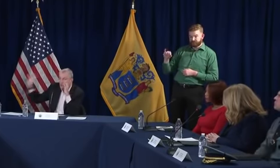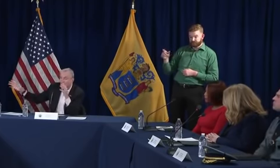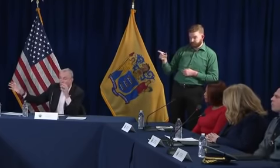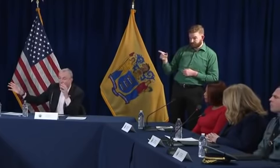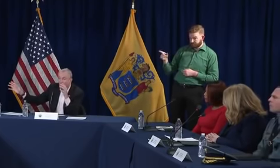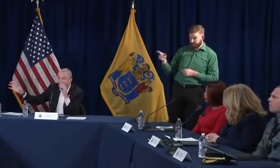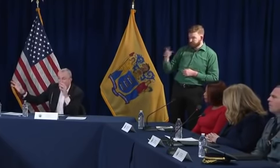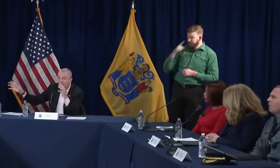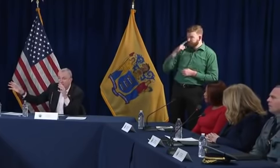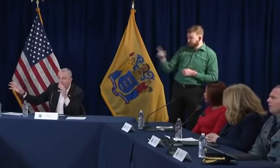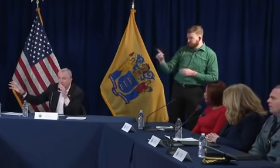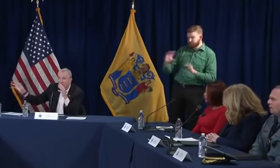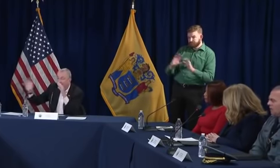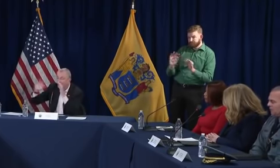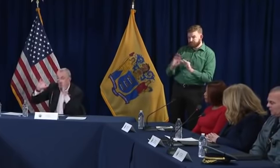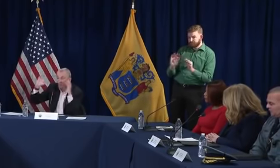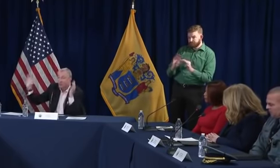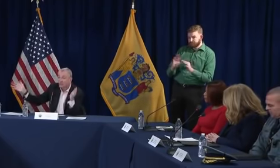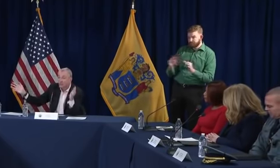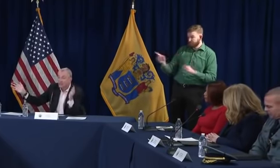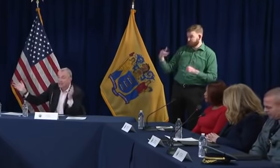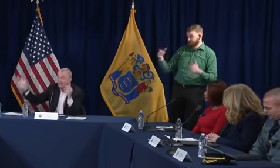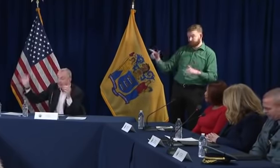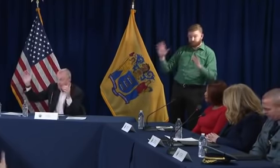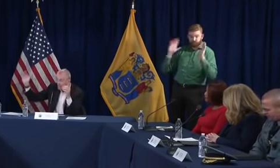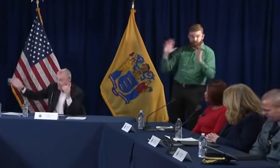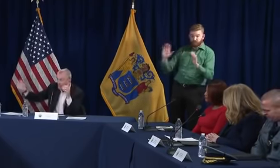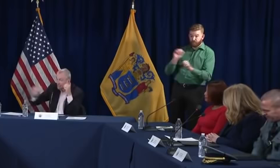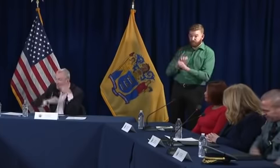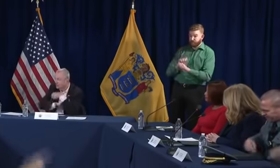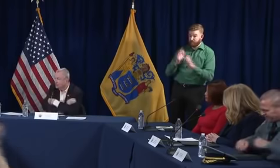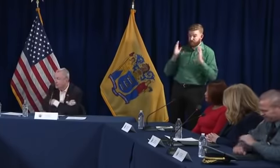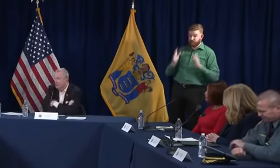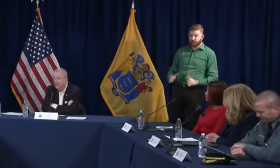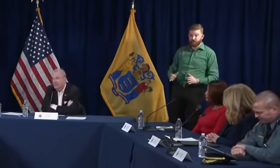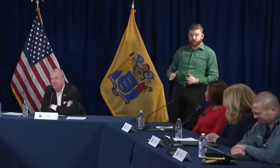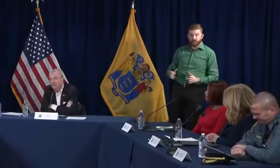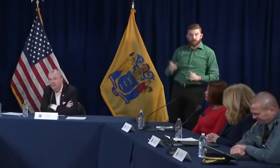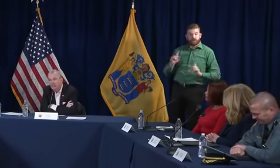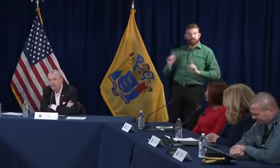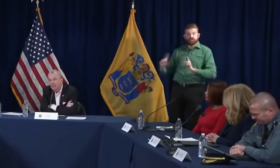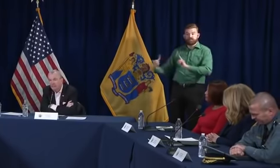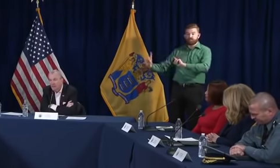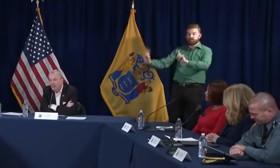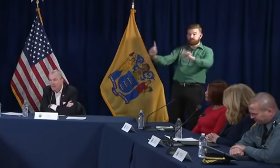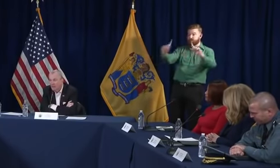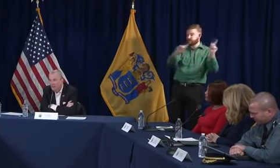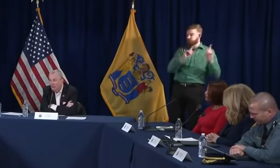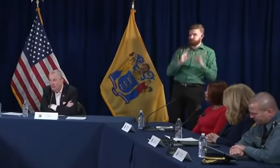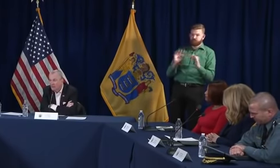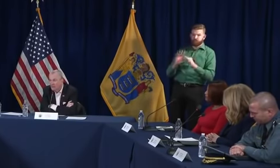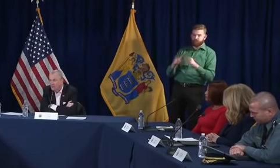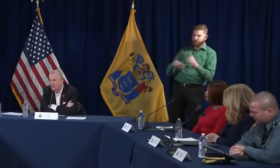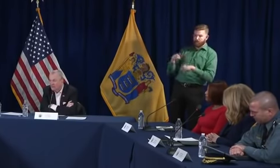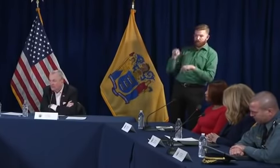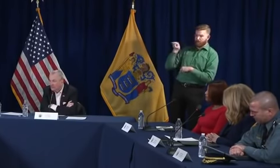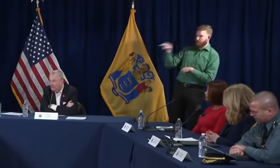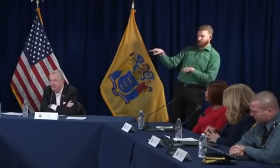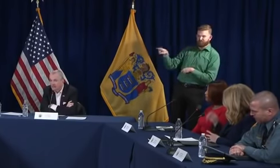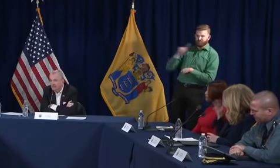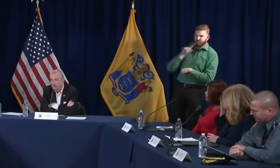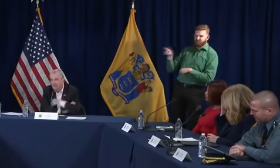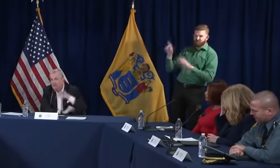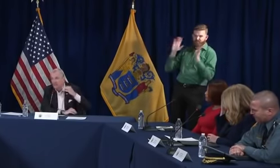the extraordinary work that she is doing, and I hear from all over the state, as well as your extraordinary team. Comment on what we've seen